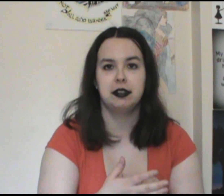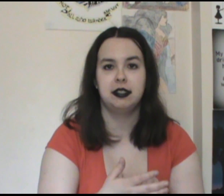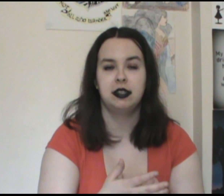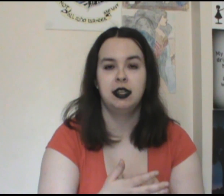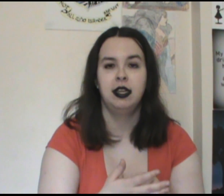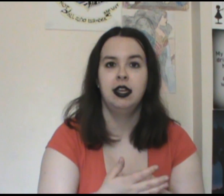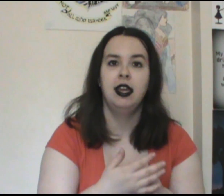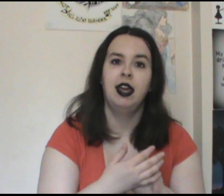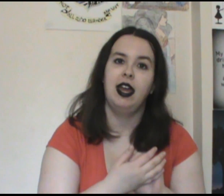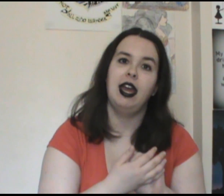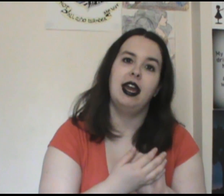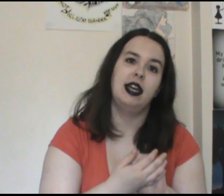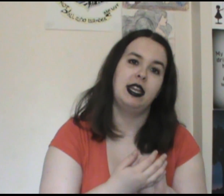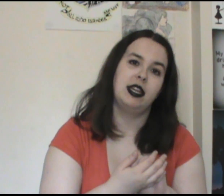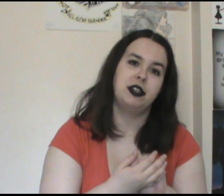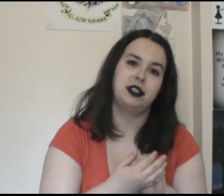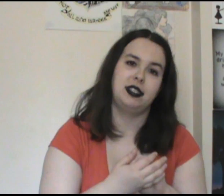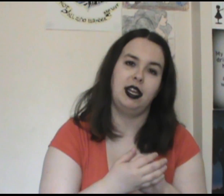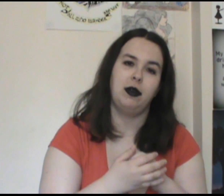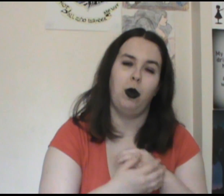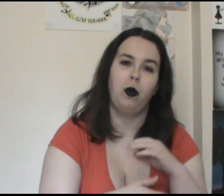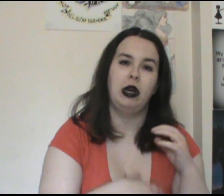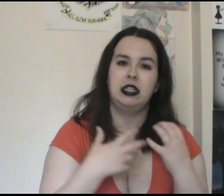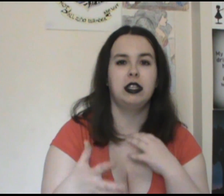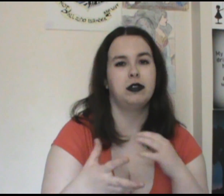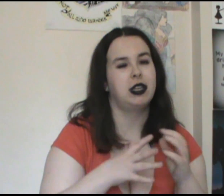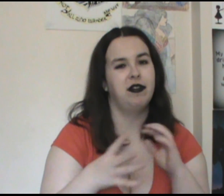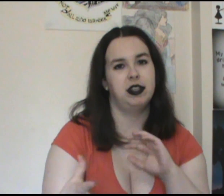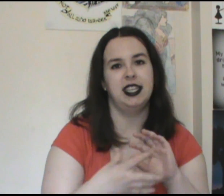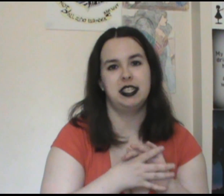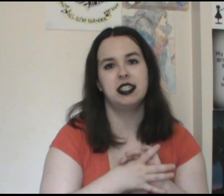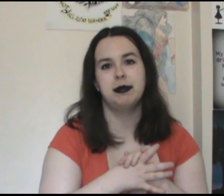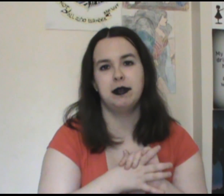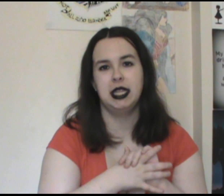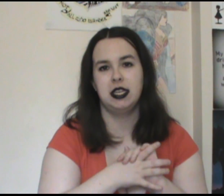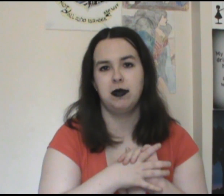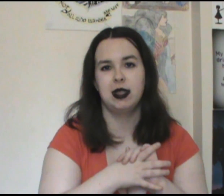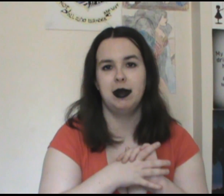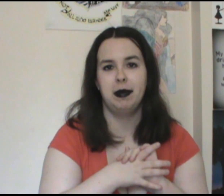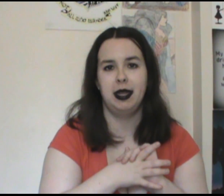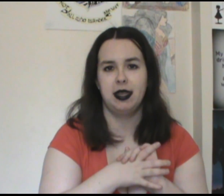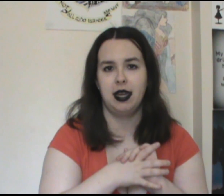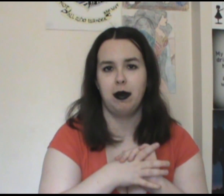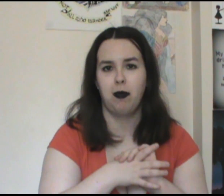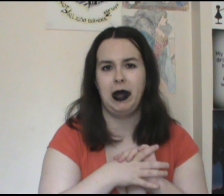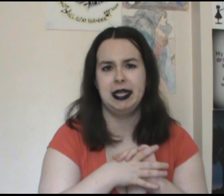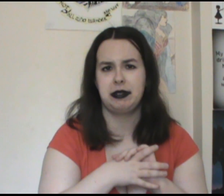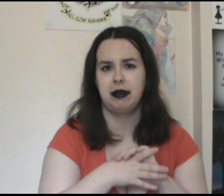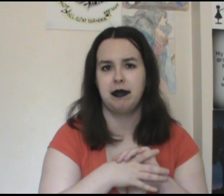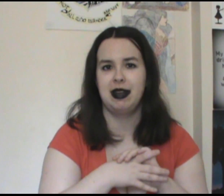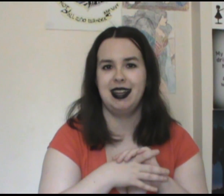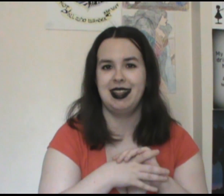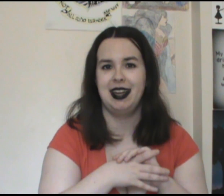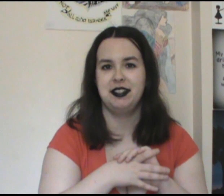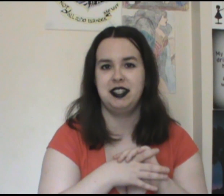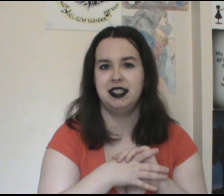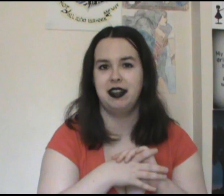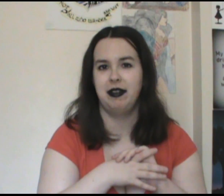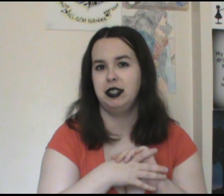shares. And just like watching those conversations between the two of them, and like Rain sort of threatening that she's eventually